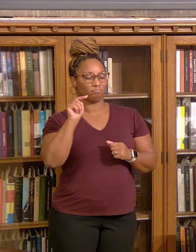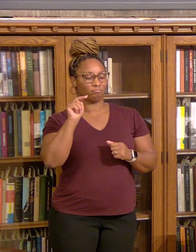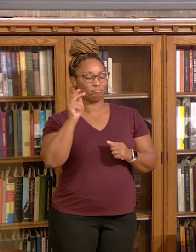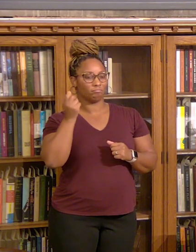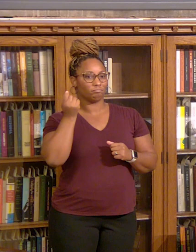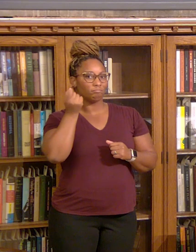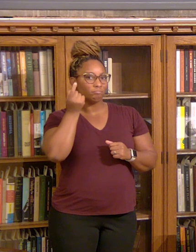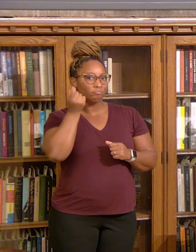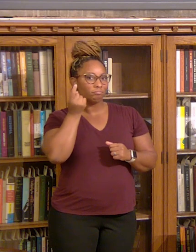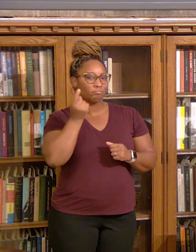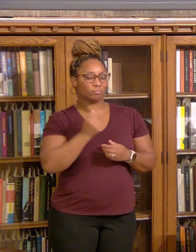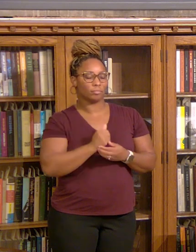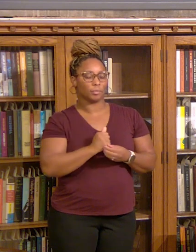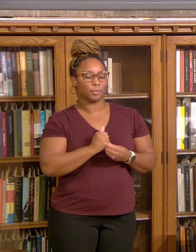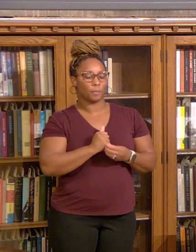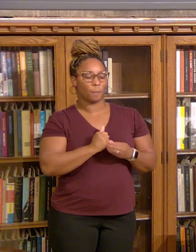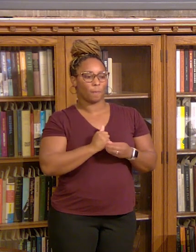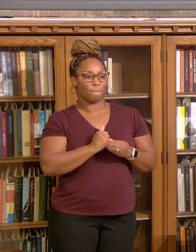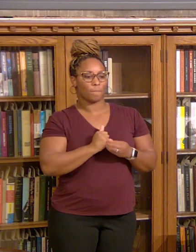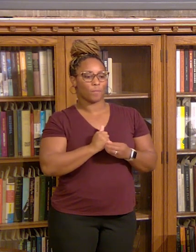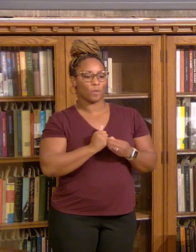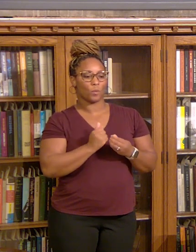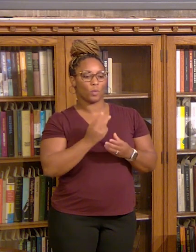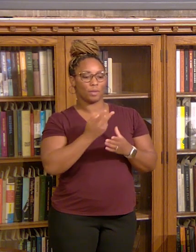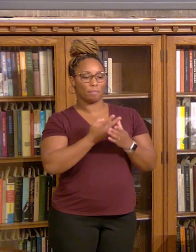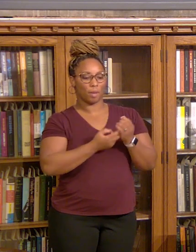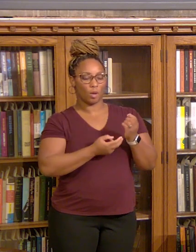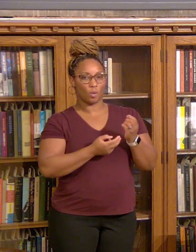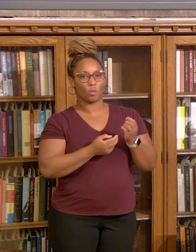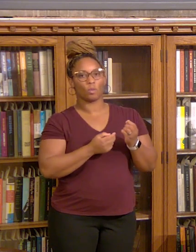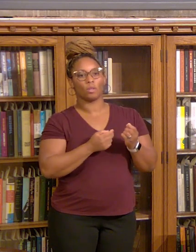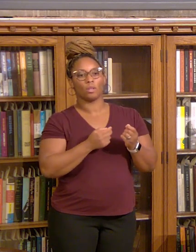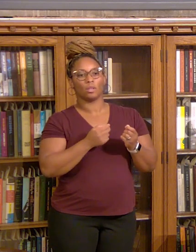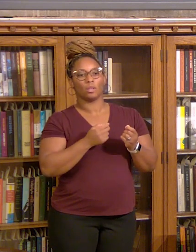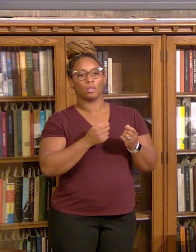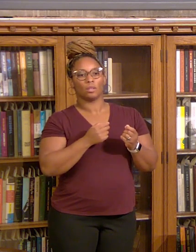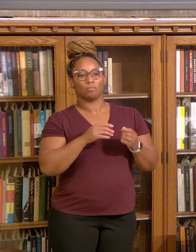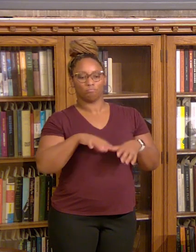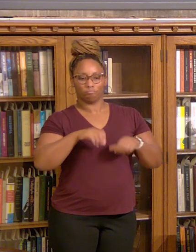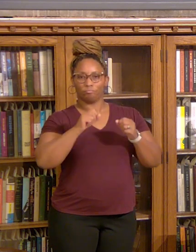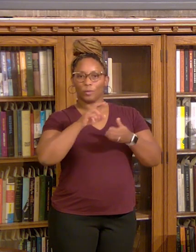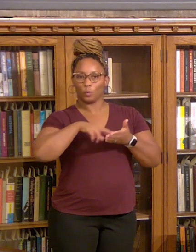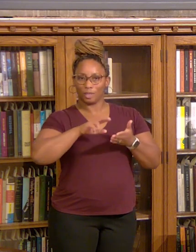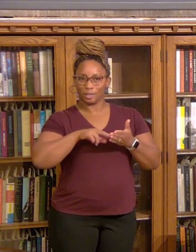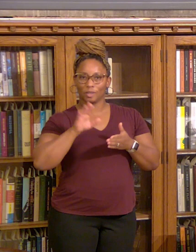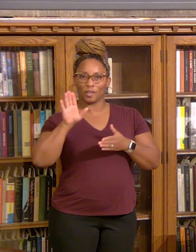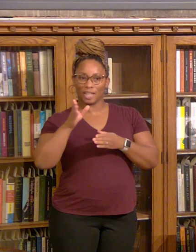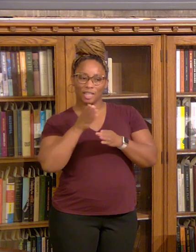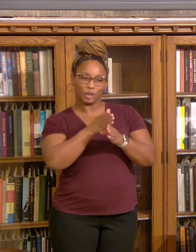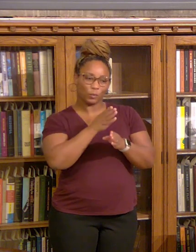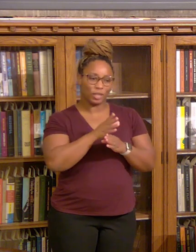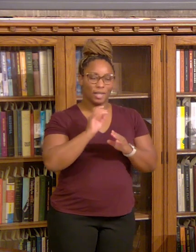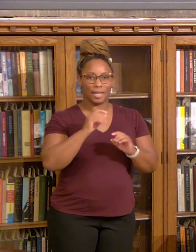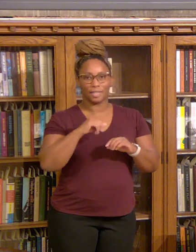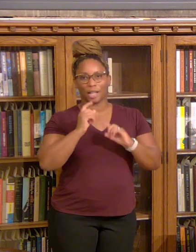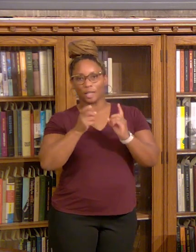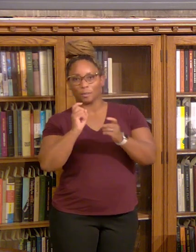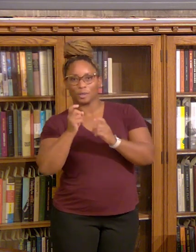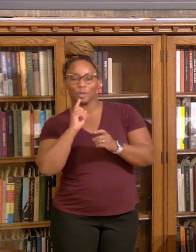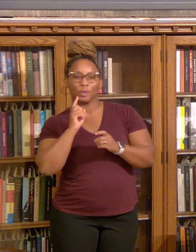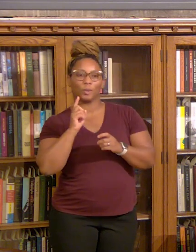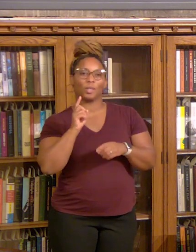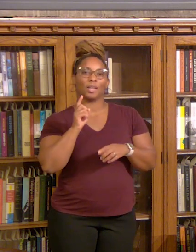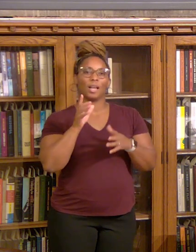but we are both in our own different ways undertaking Research into his career and his contributions to American